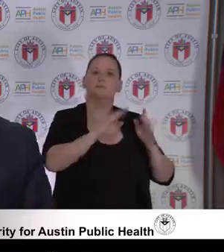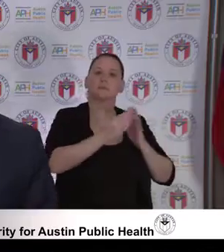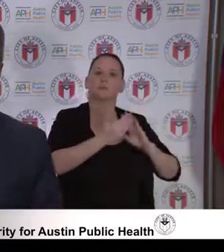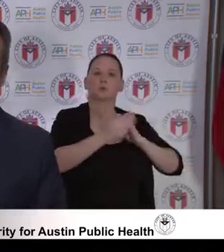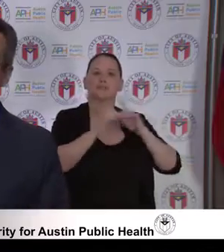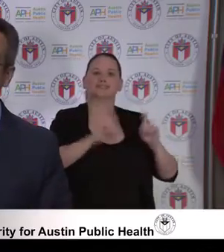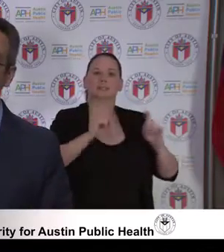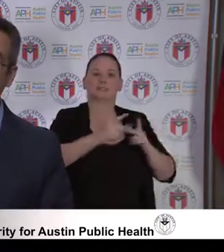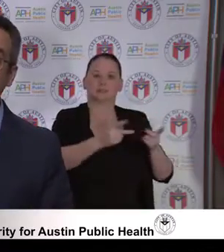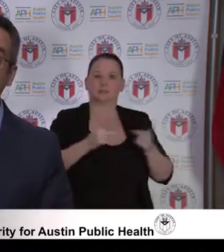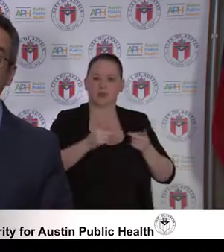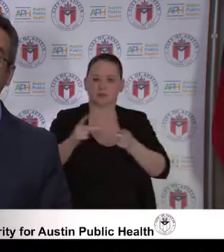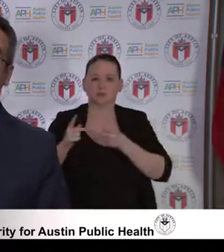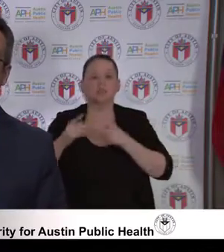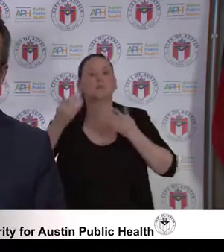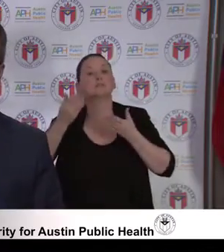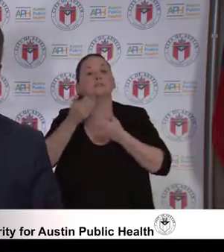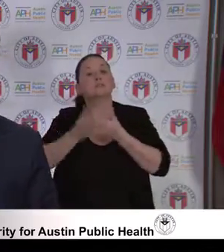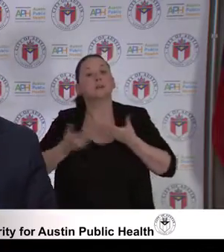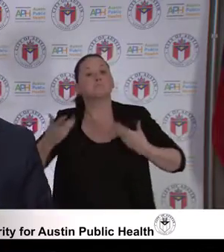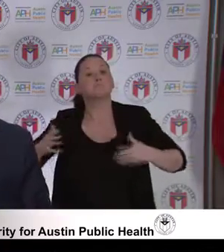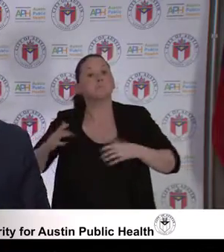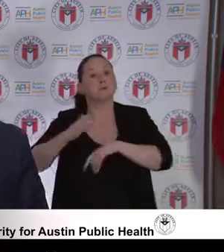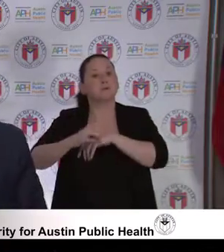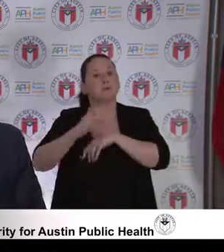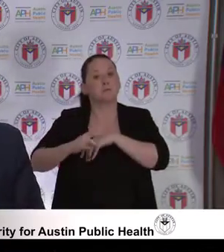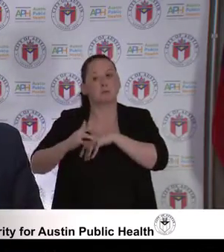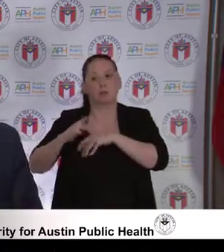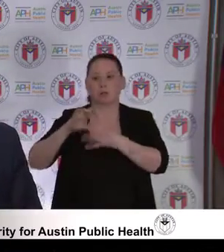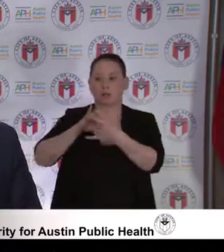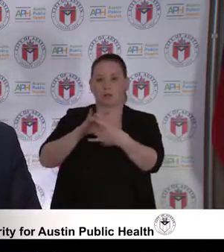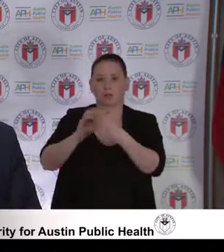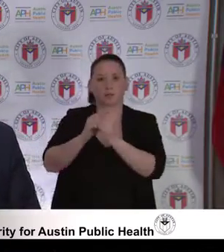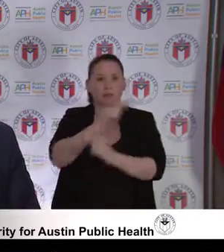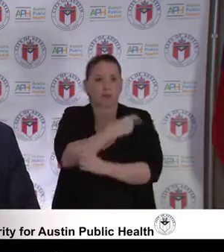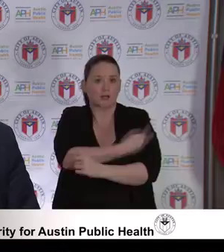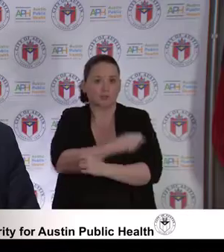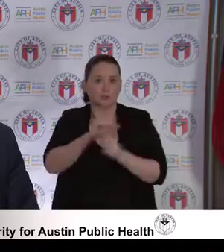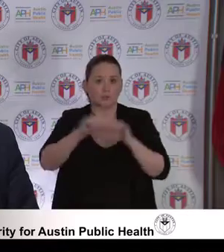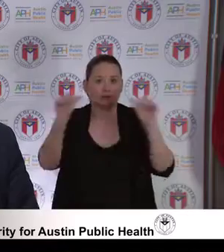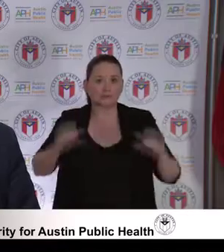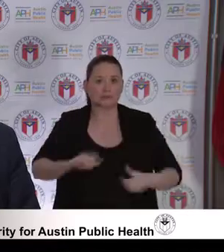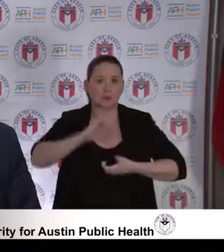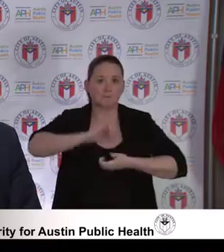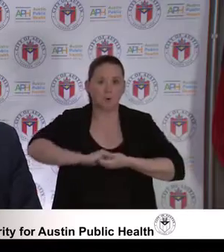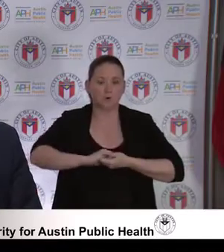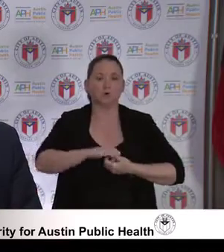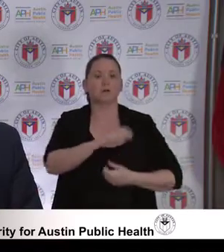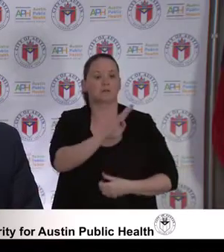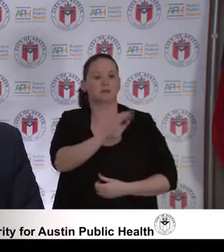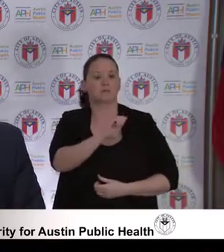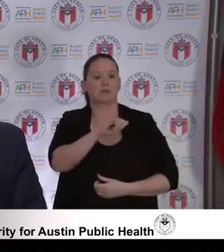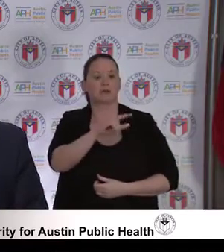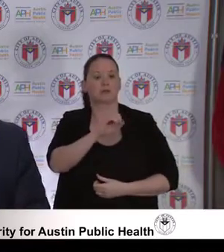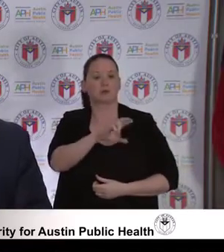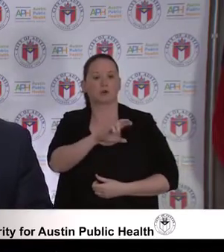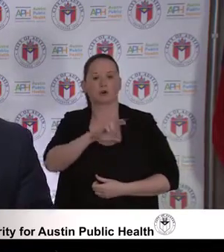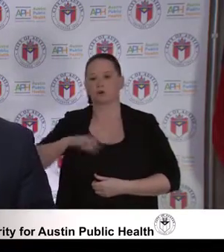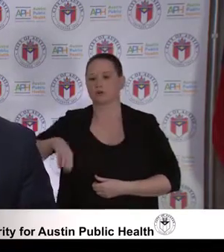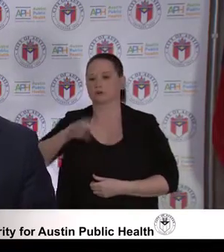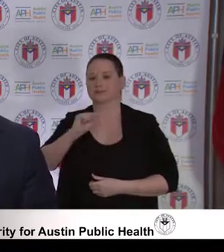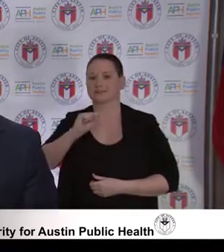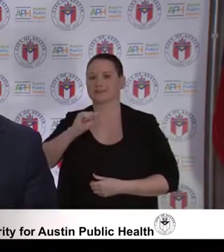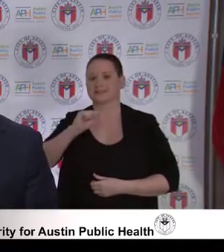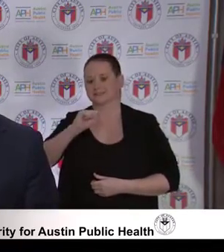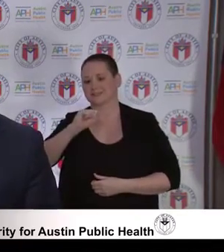have some community testing sites which have been available in coordination with our hospital system partners from Baylor Scott & White, Ascension Seton,